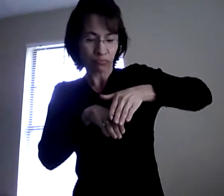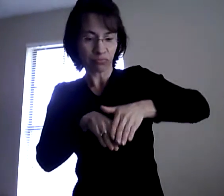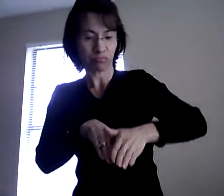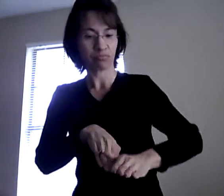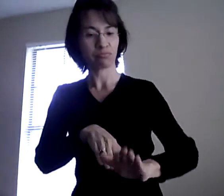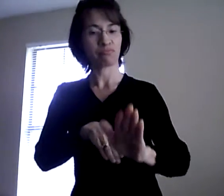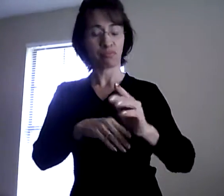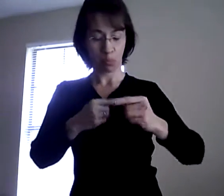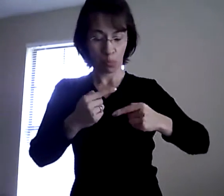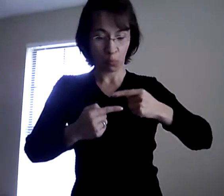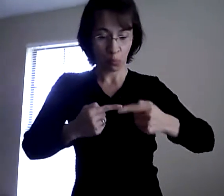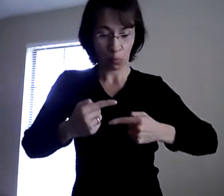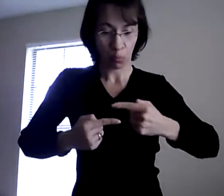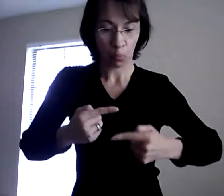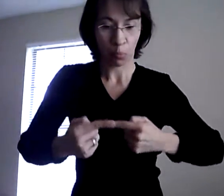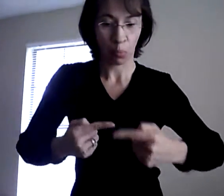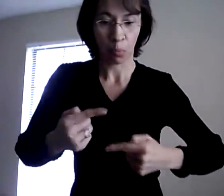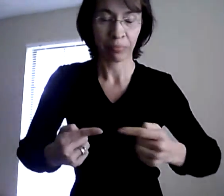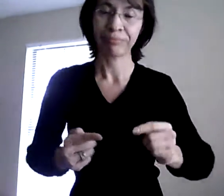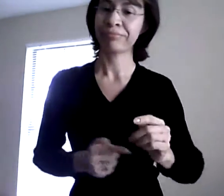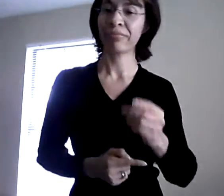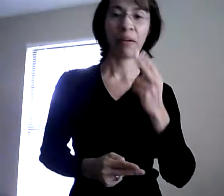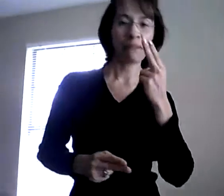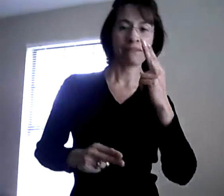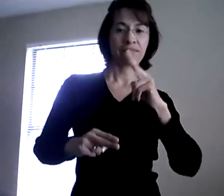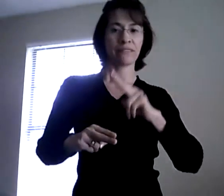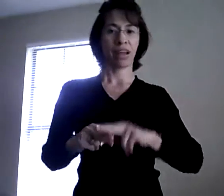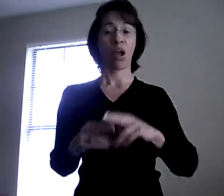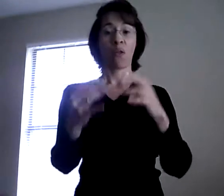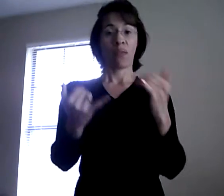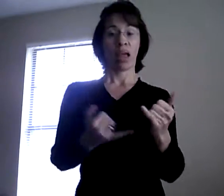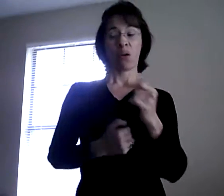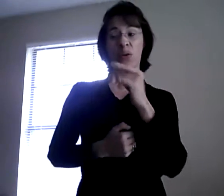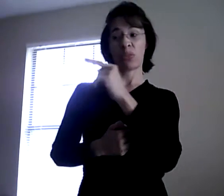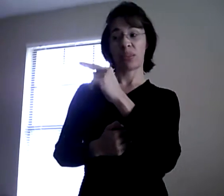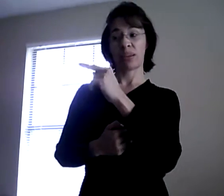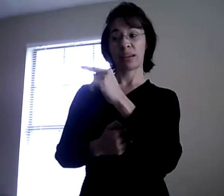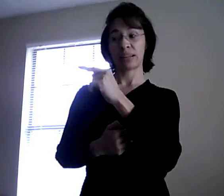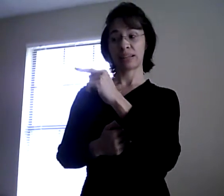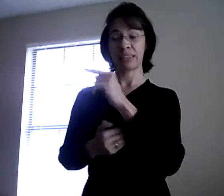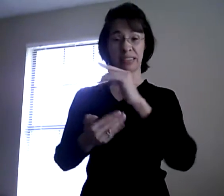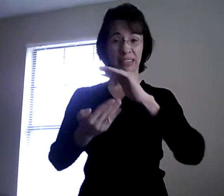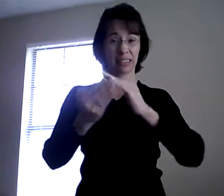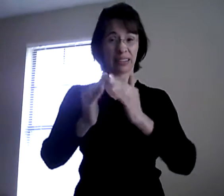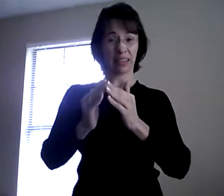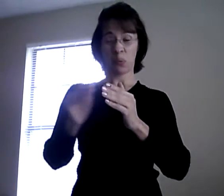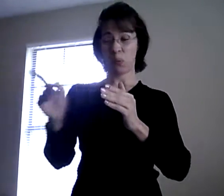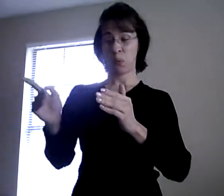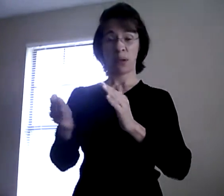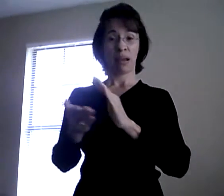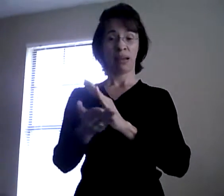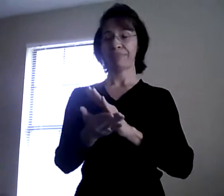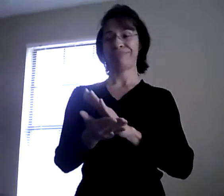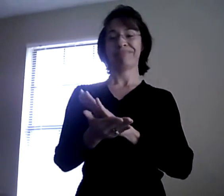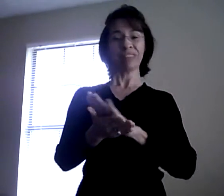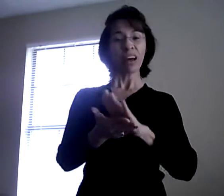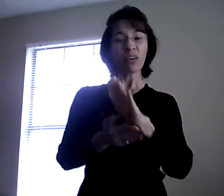Another thing is that they have a new downtown area where you can, from Herman Park, you can take the train into